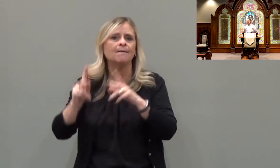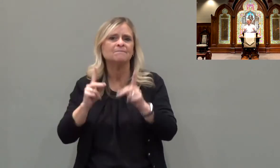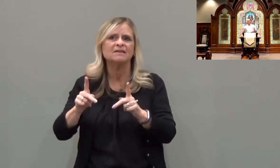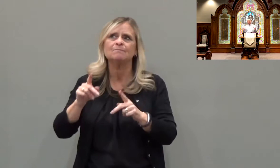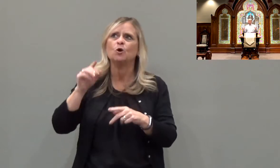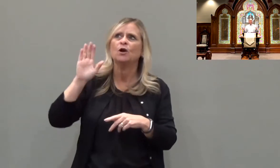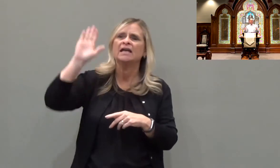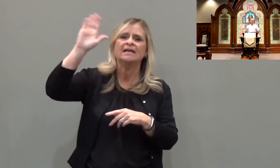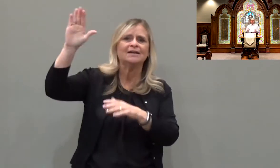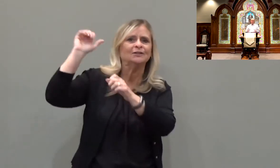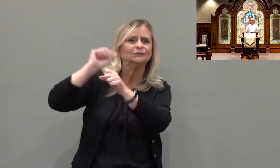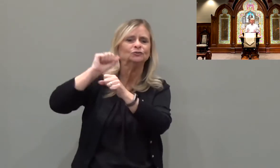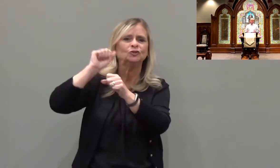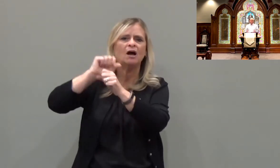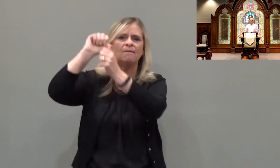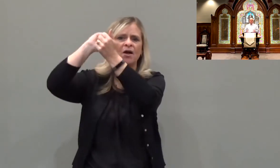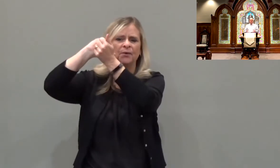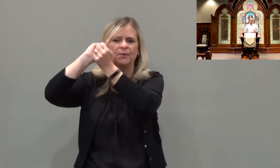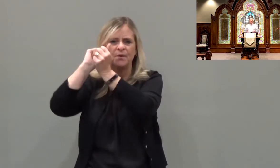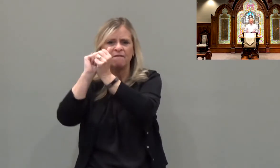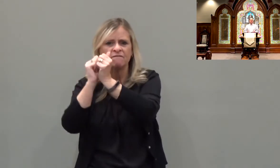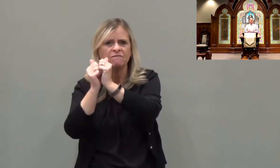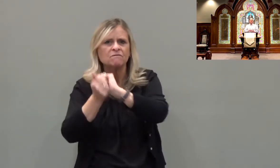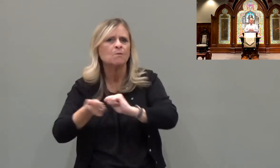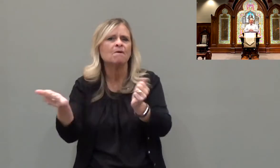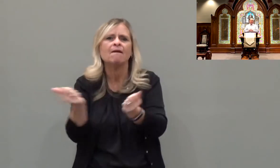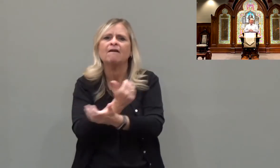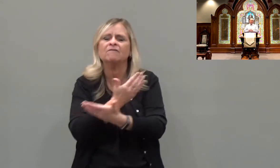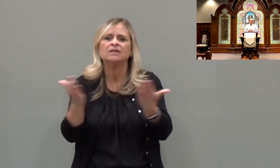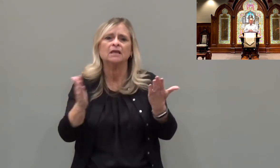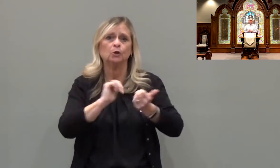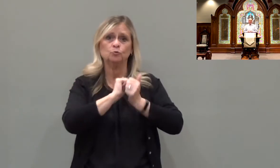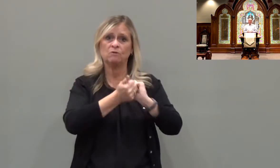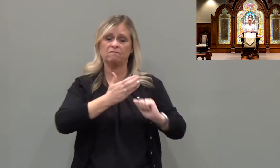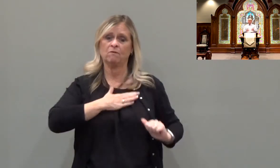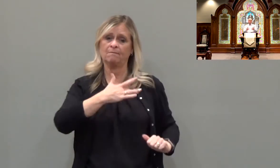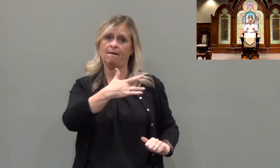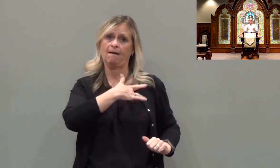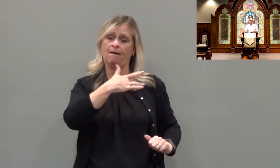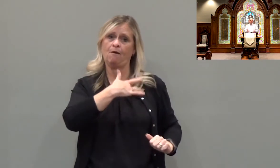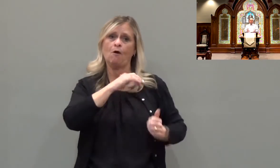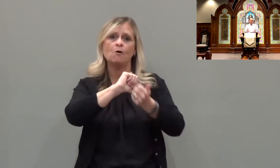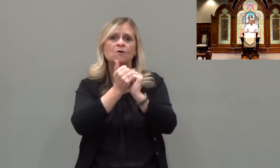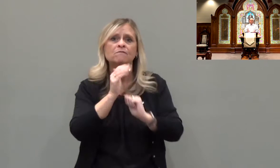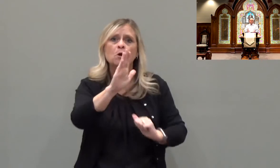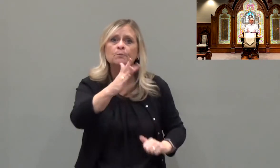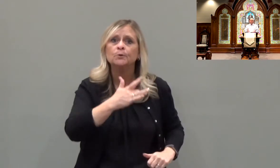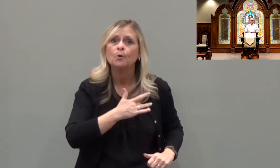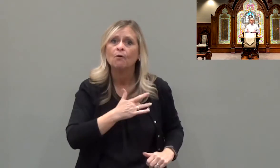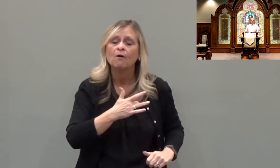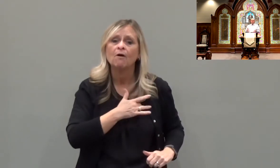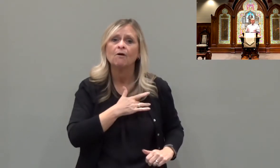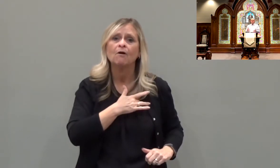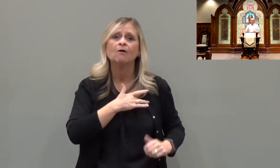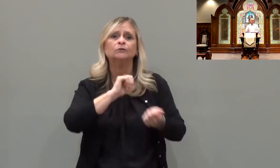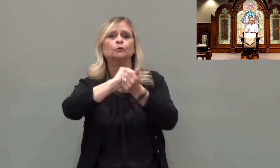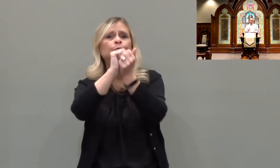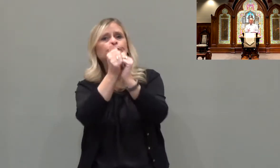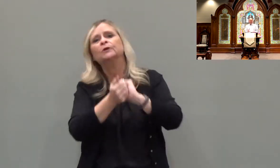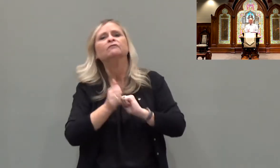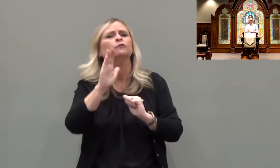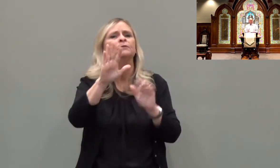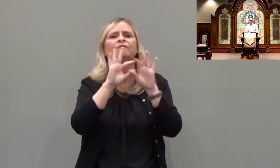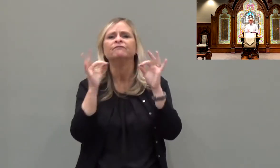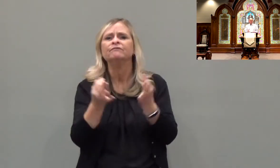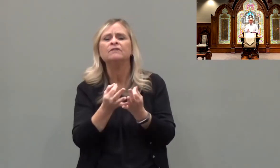business of transforming everything, from transforming my heart and transforming your heart to transforming